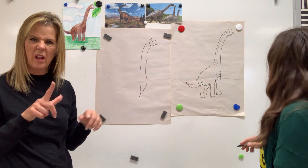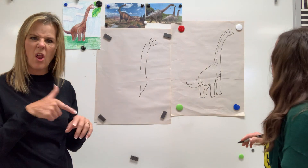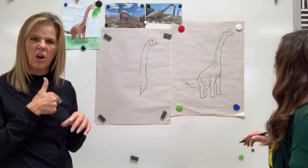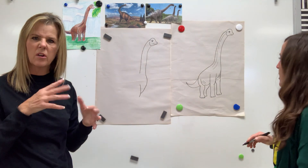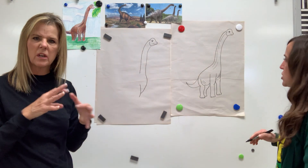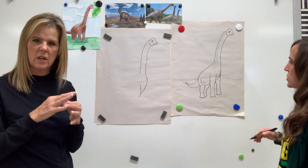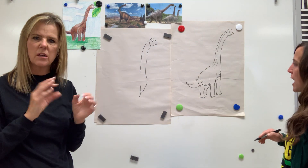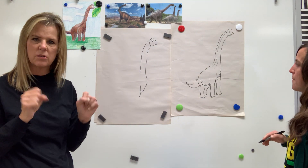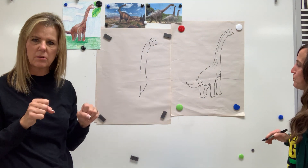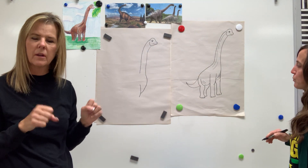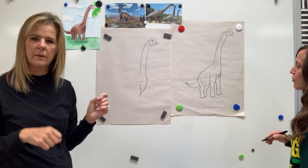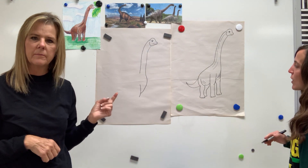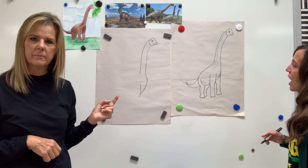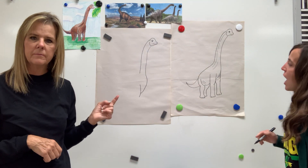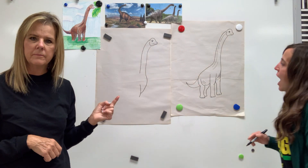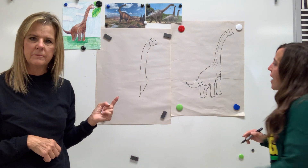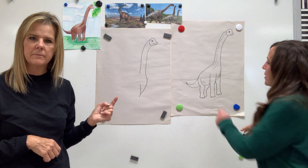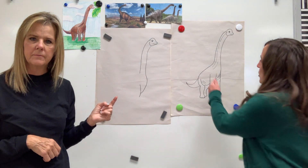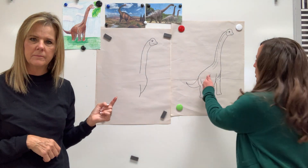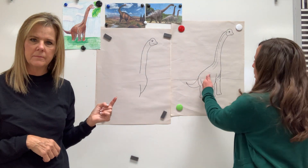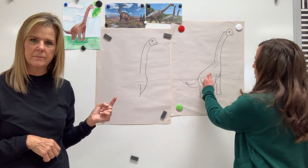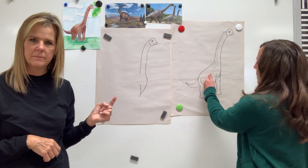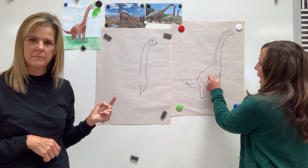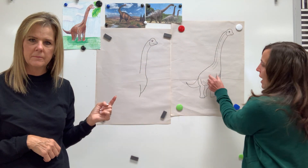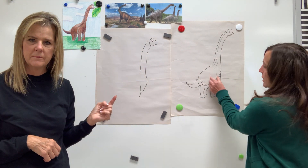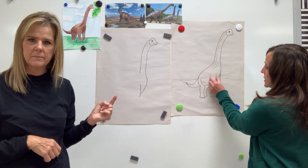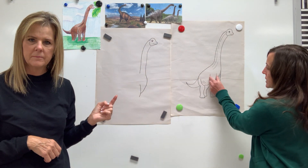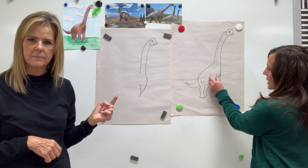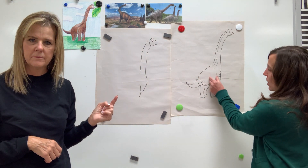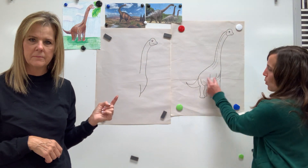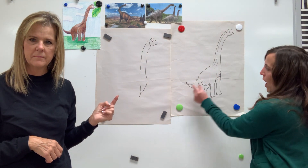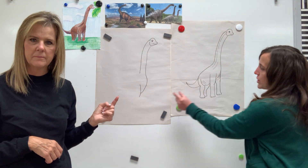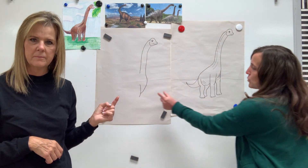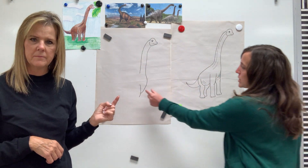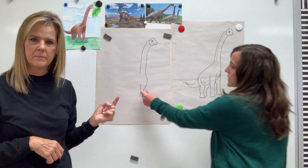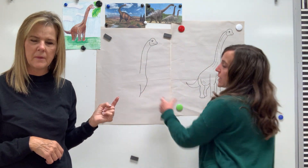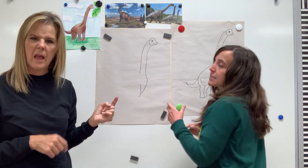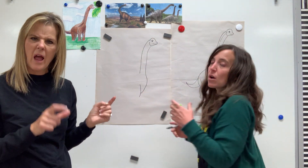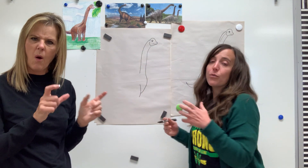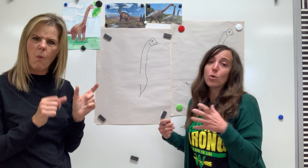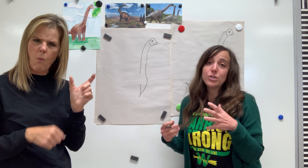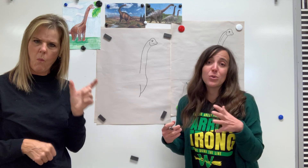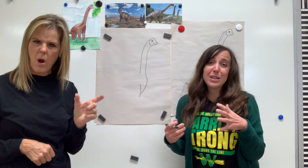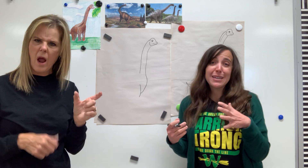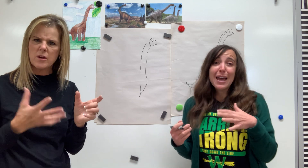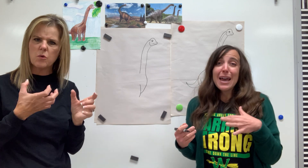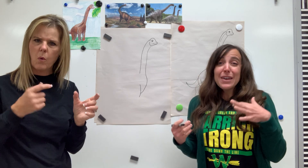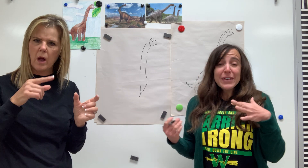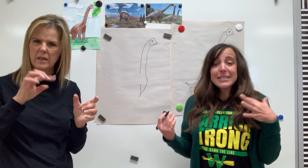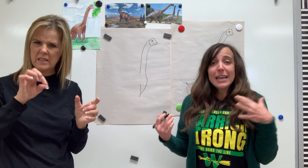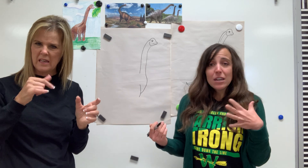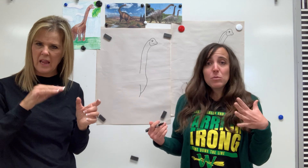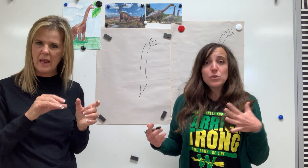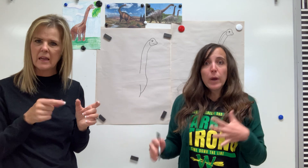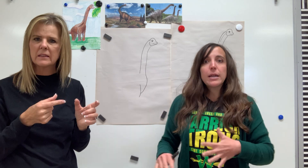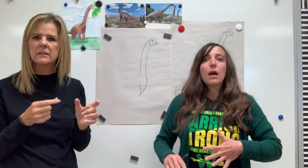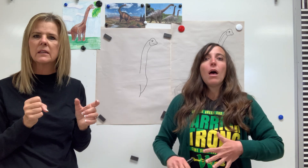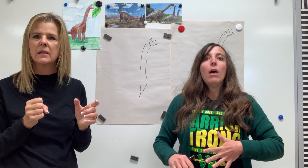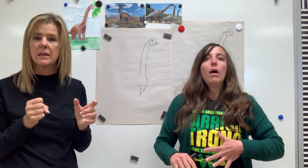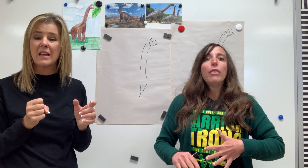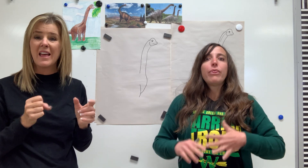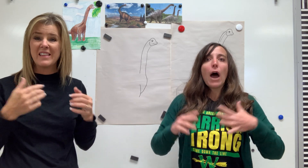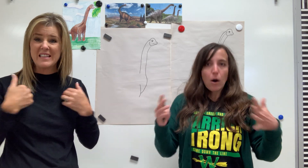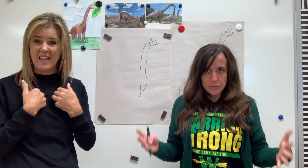to touch, go ahead and do that. And then we're gonna come back, decide how wide you want his legs. Now, of course, you guys, these animals